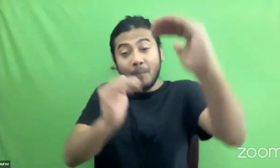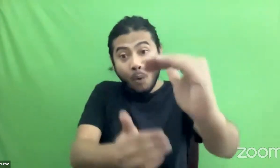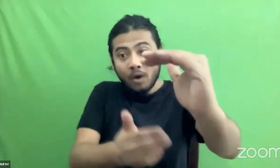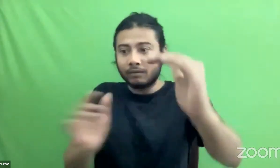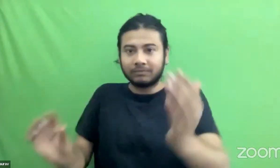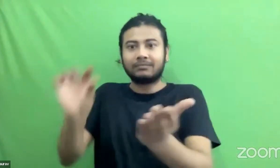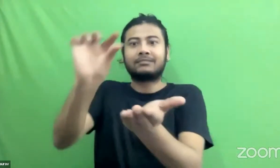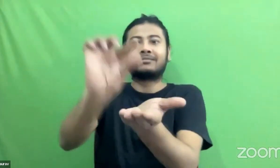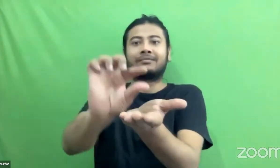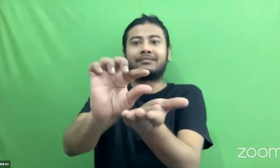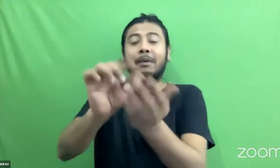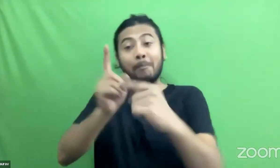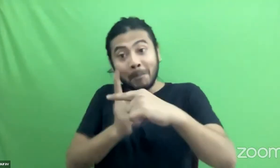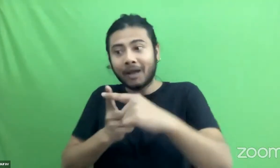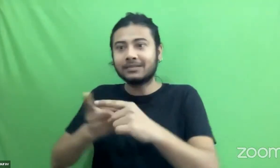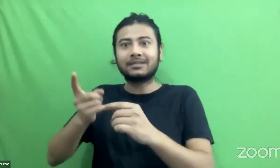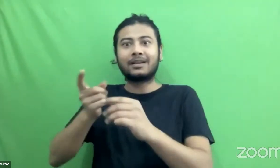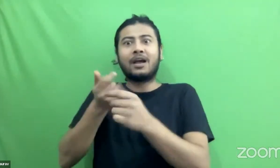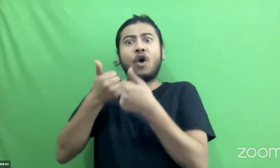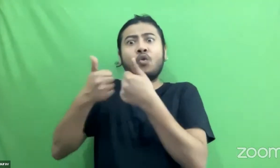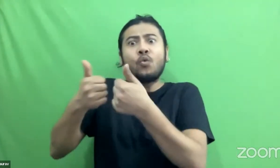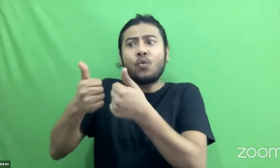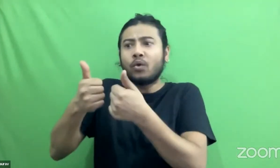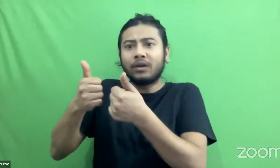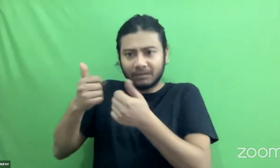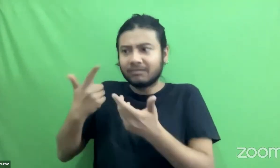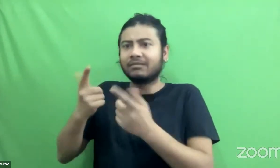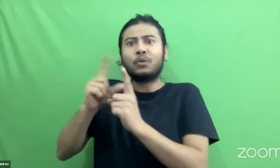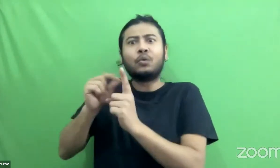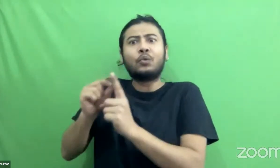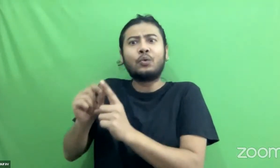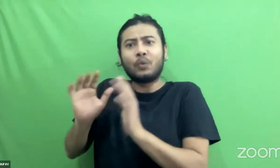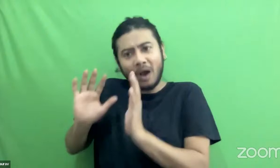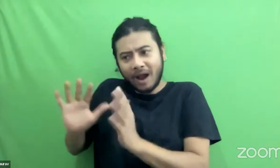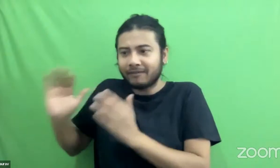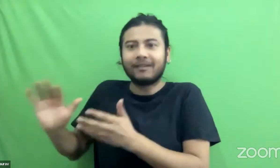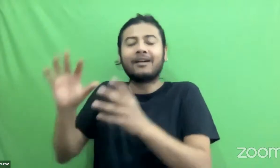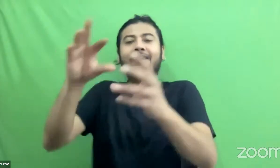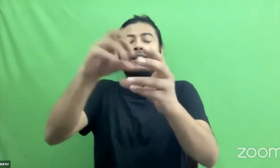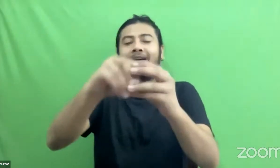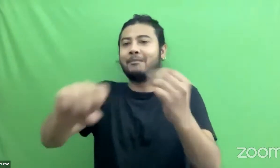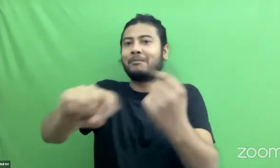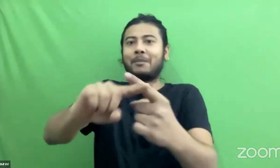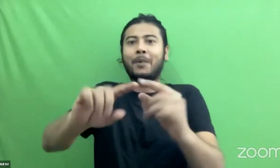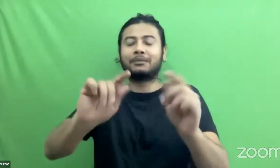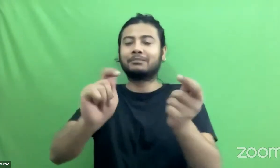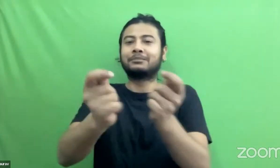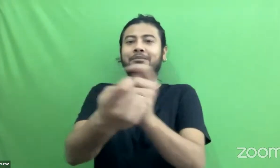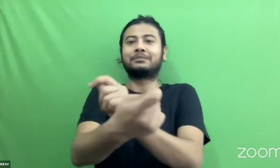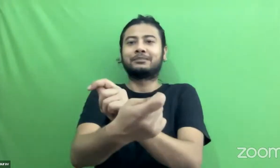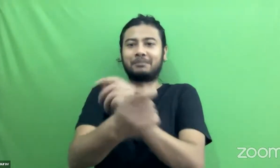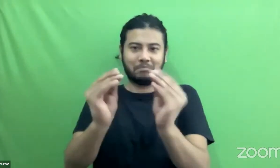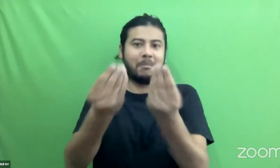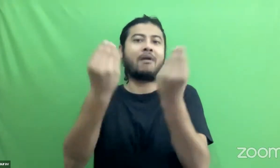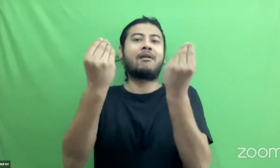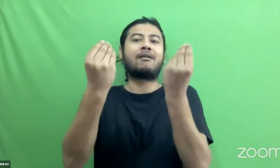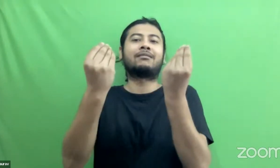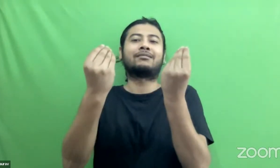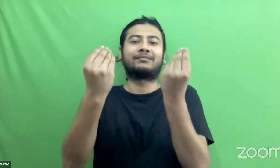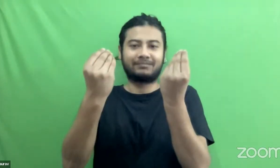many rounds, maybe just 2 rounds or 3 rounds. So Krishna remembers, he has a proper register.